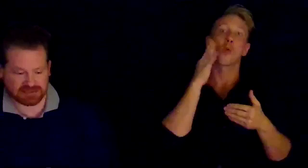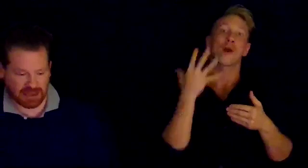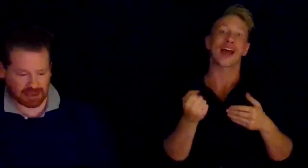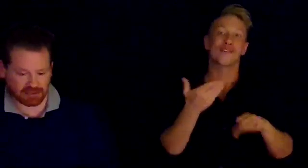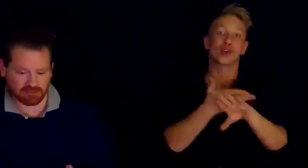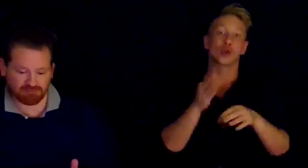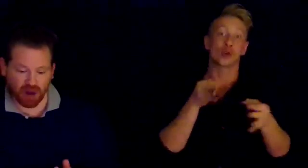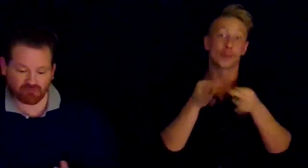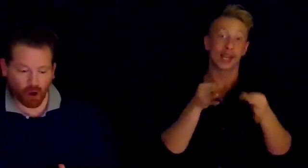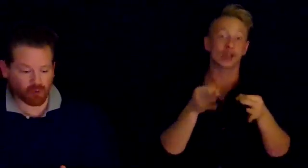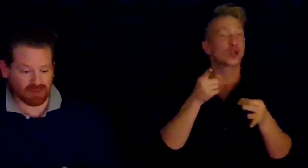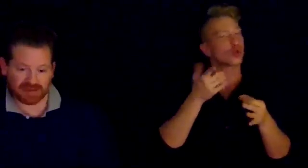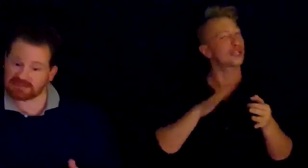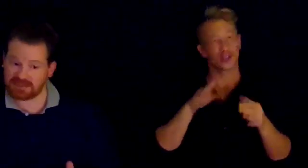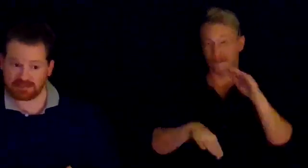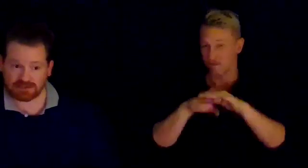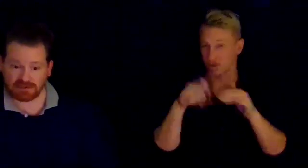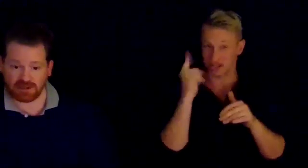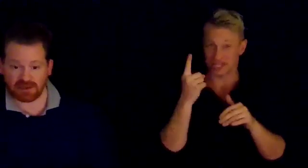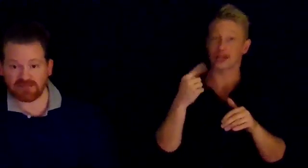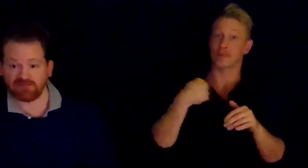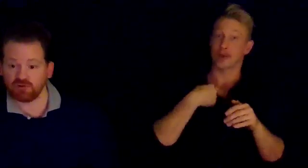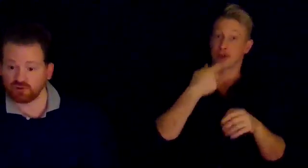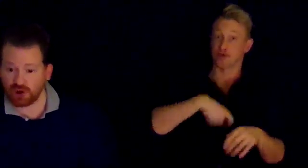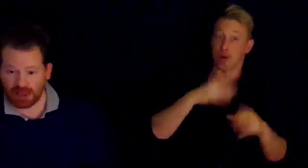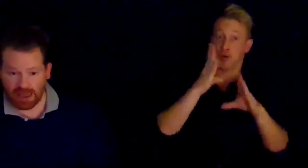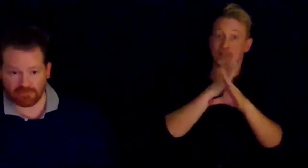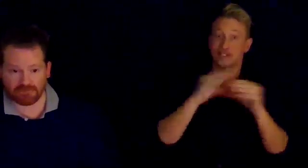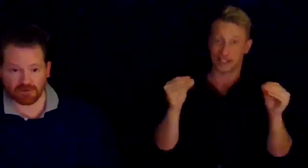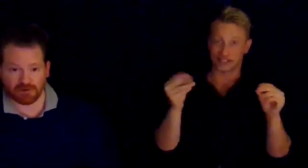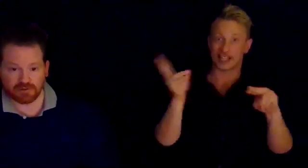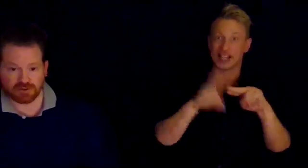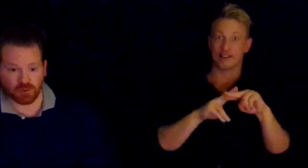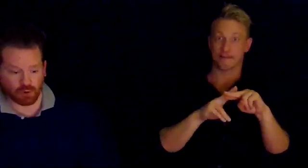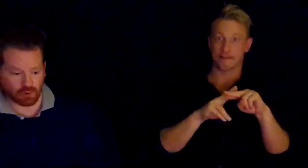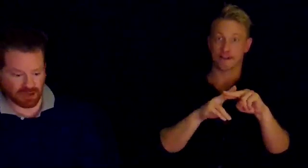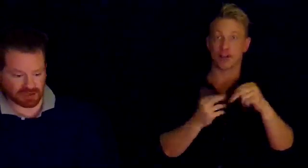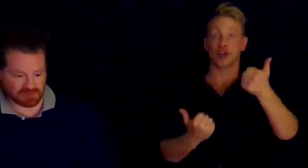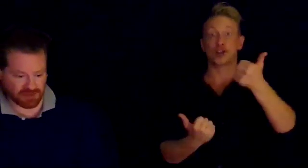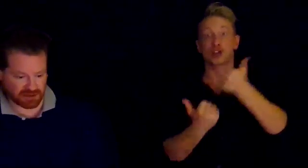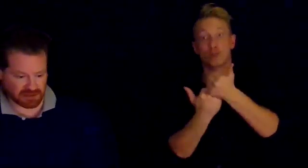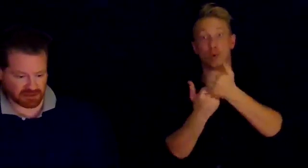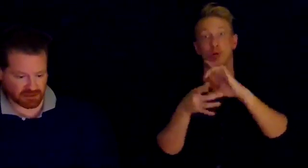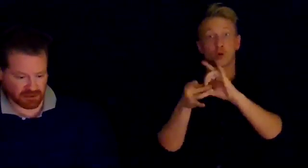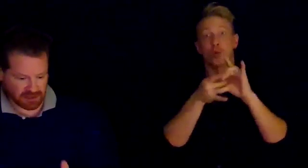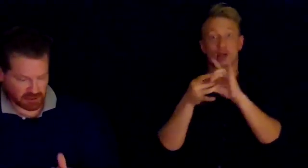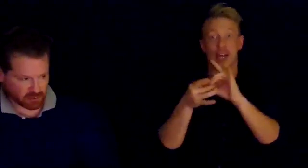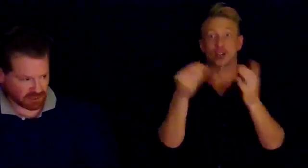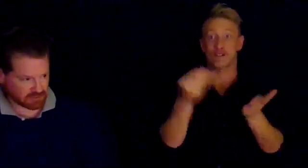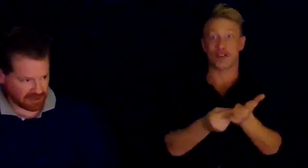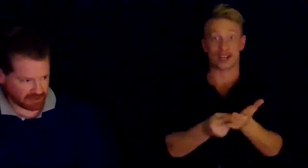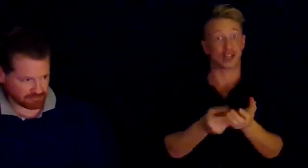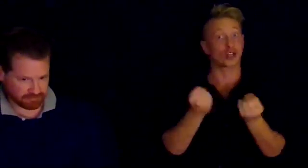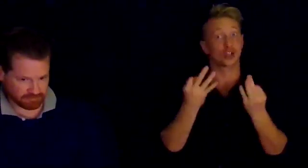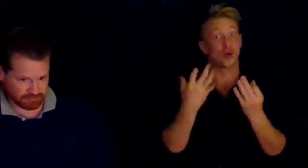to understand my role may cease if you do not have support coordination funding in